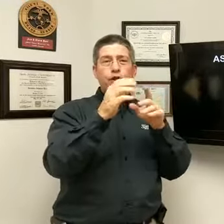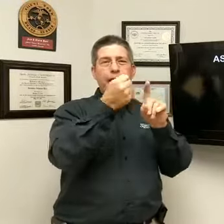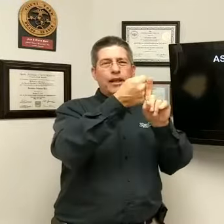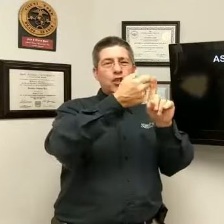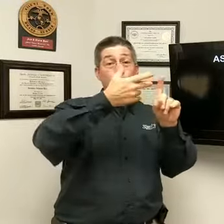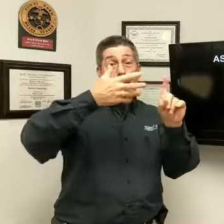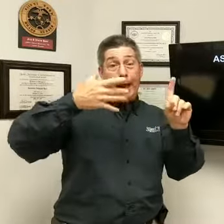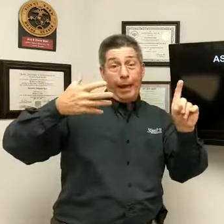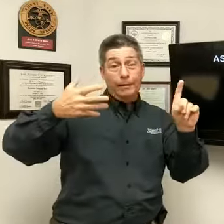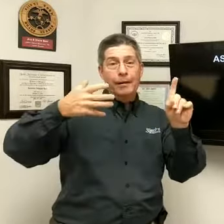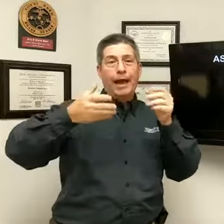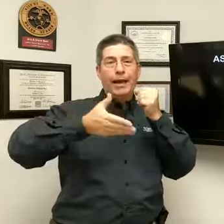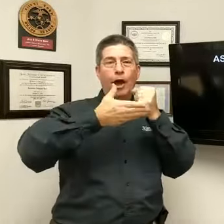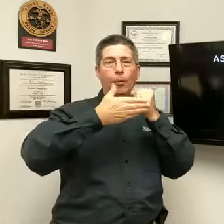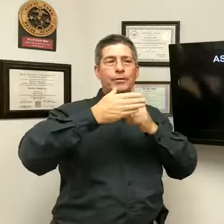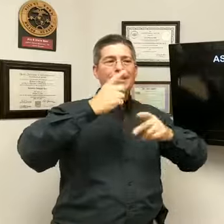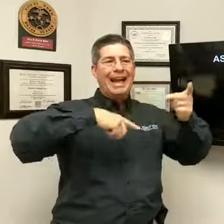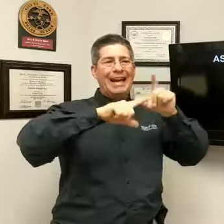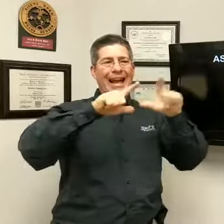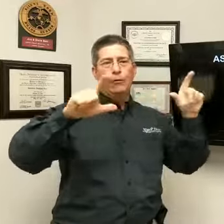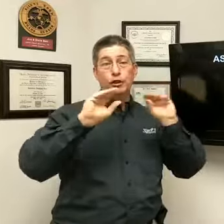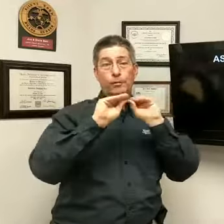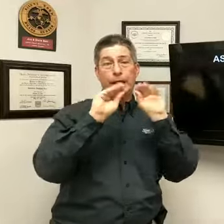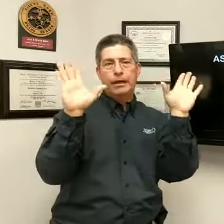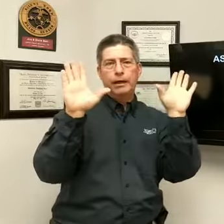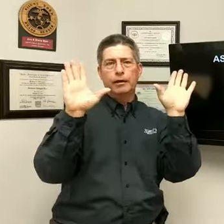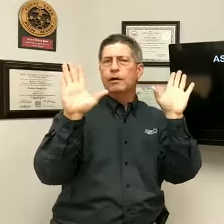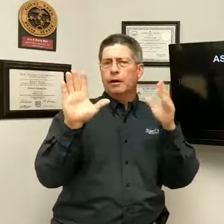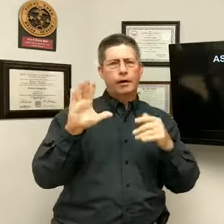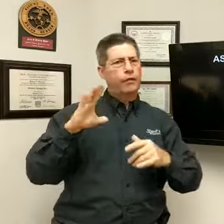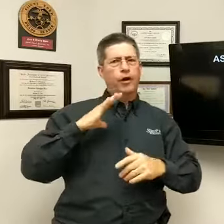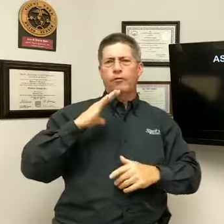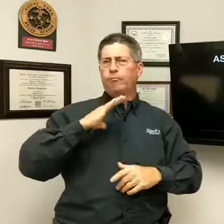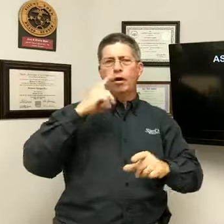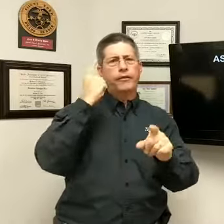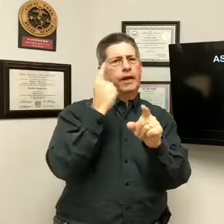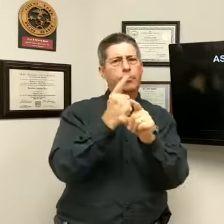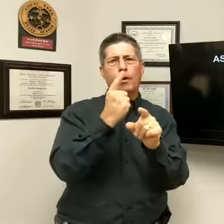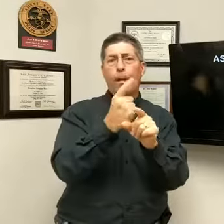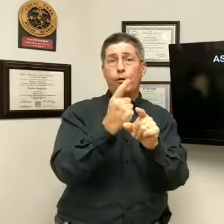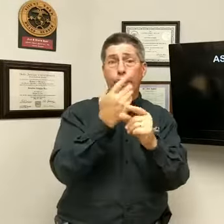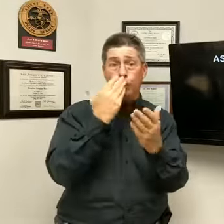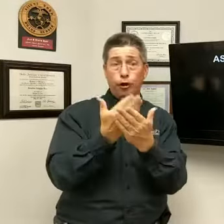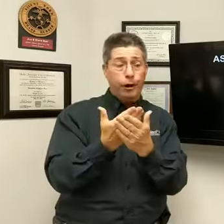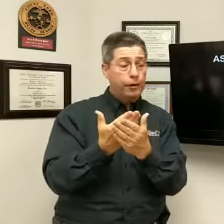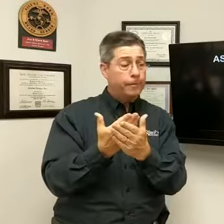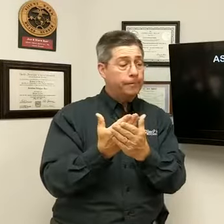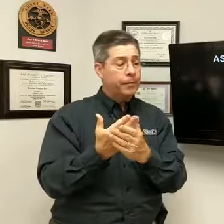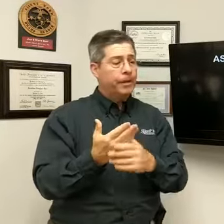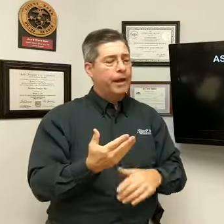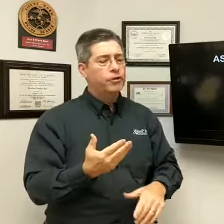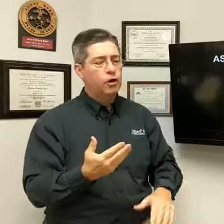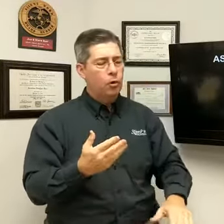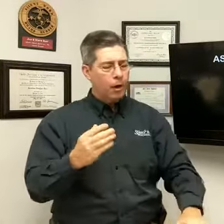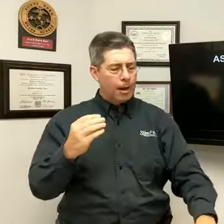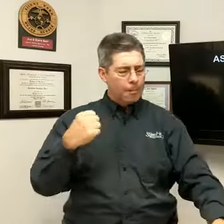can expand and help sign language to be clear that are perfectly proper and good. And so make